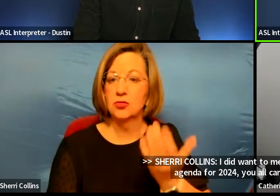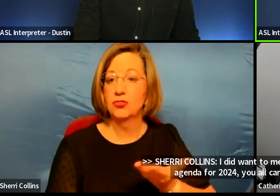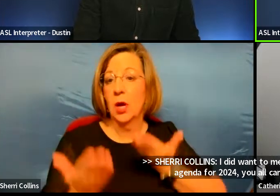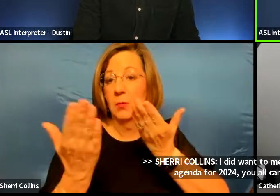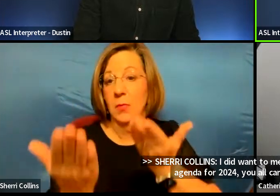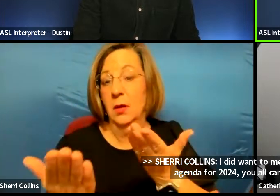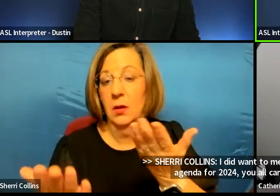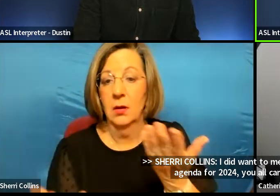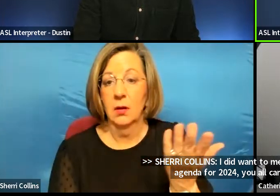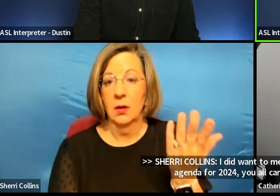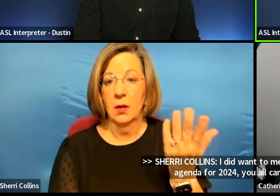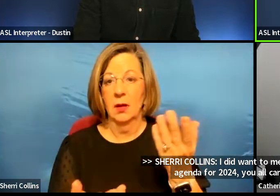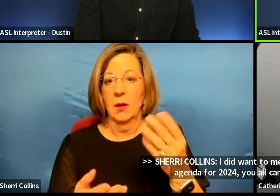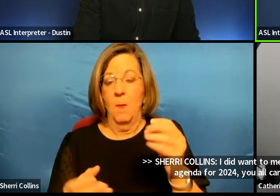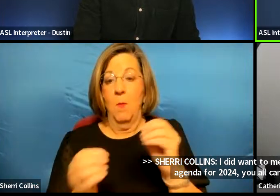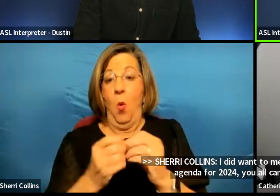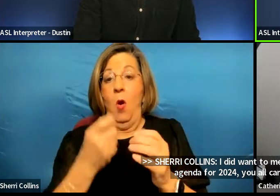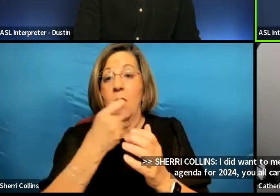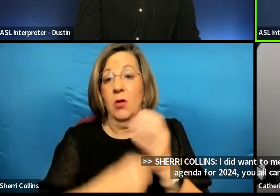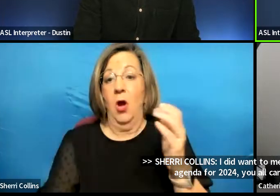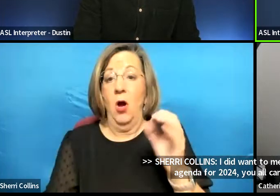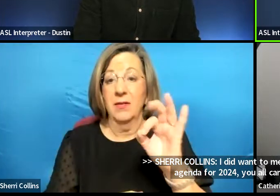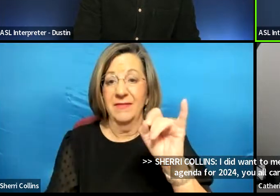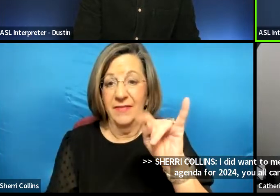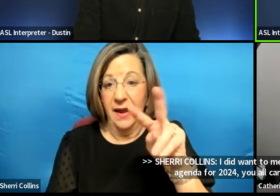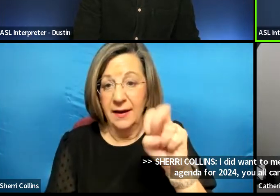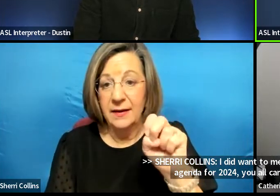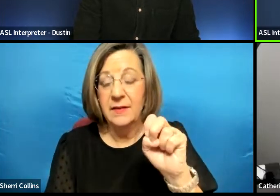like maybe Virginia has recommended,